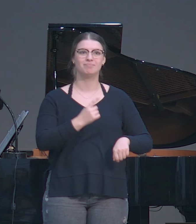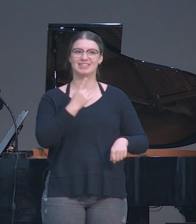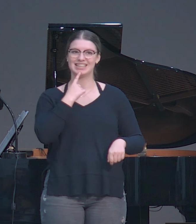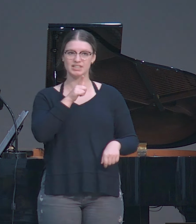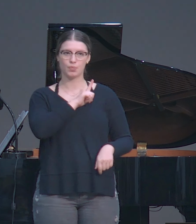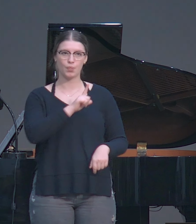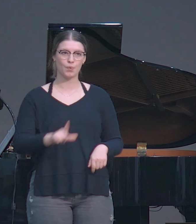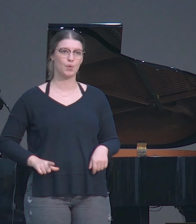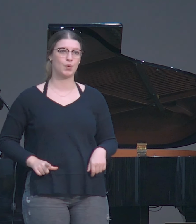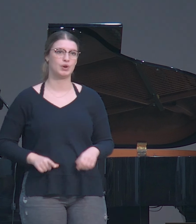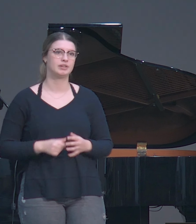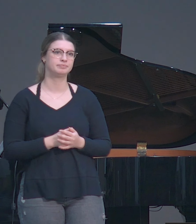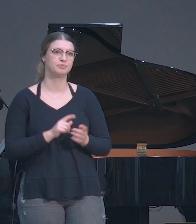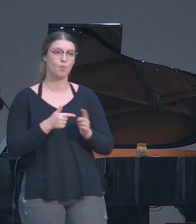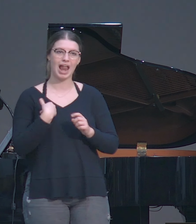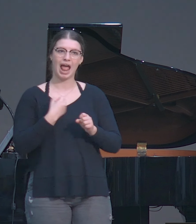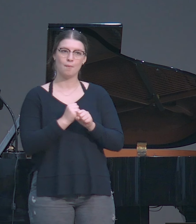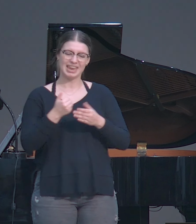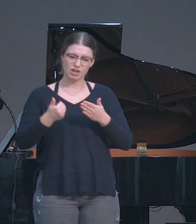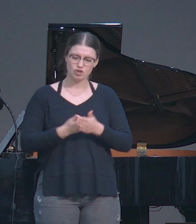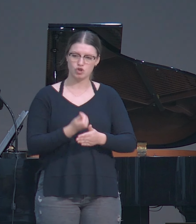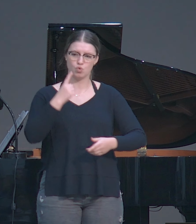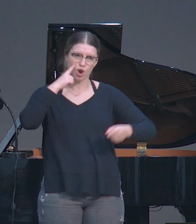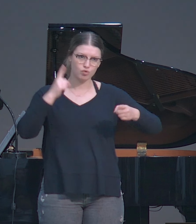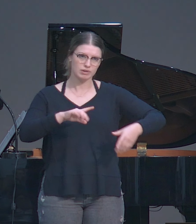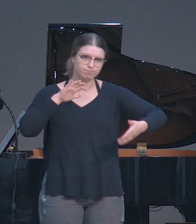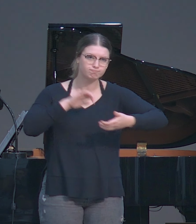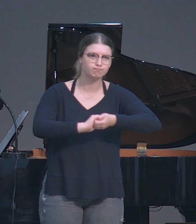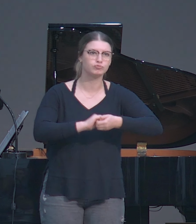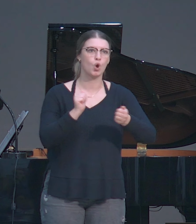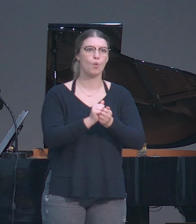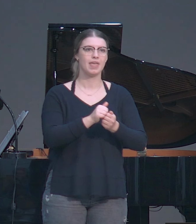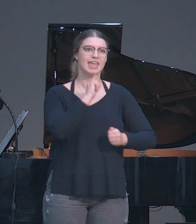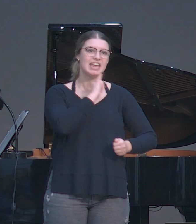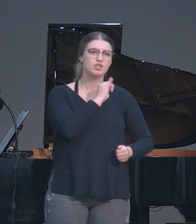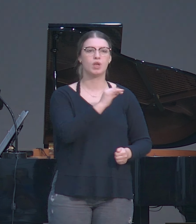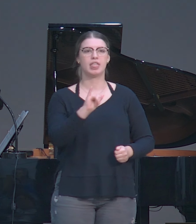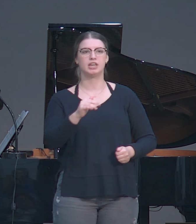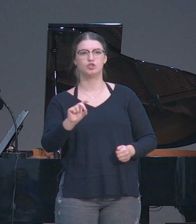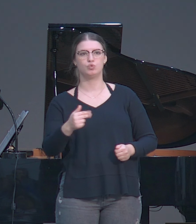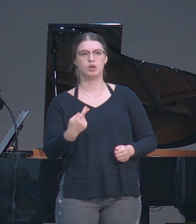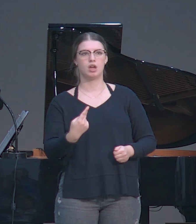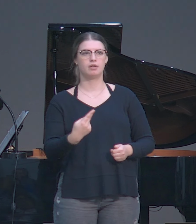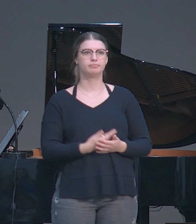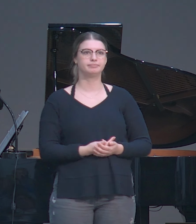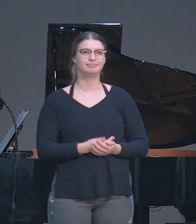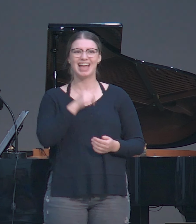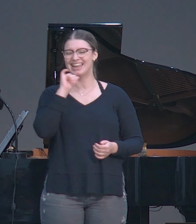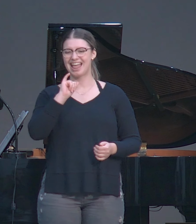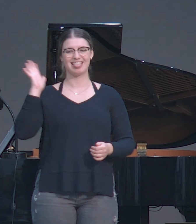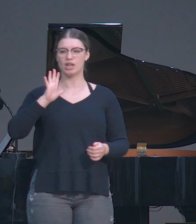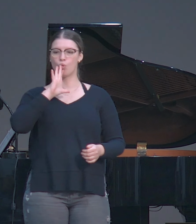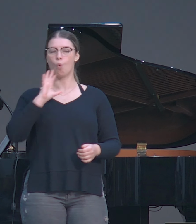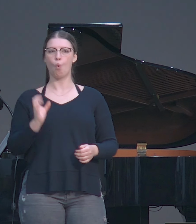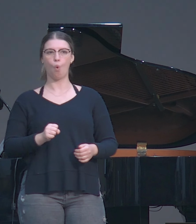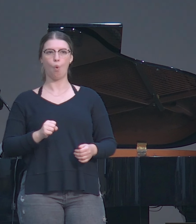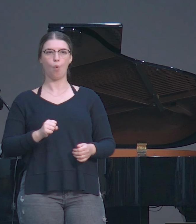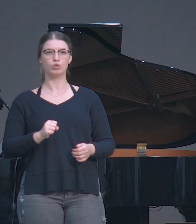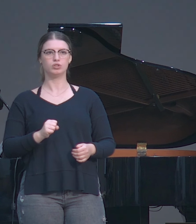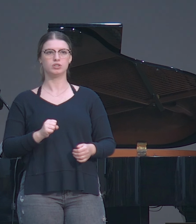Lord, when I will make a new covenant with the house of Israel and the house of Judah, not like the covenant that I made with